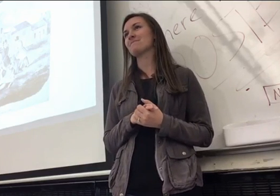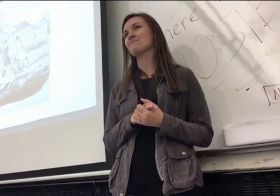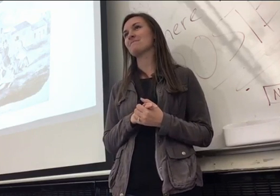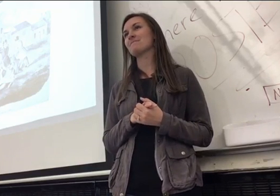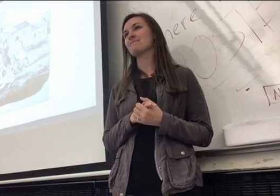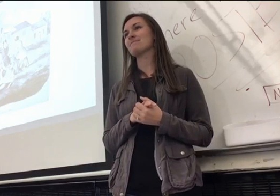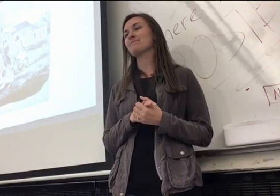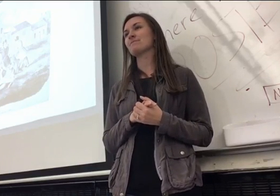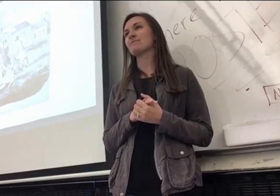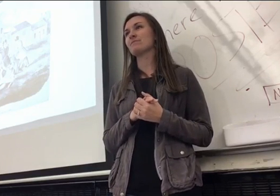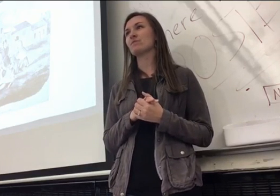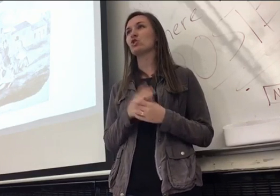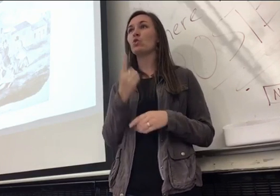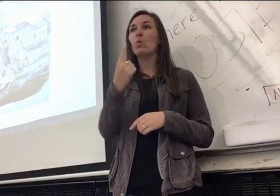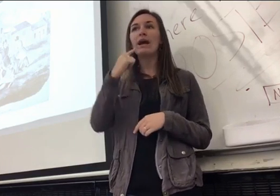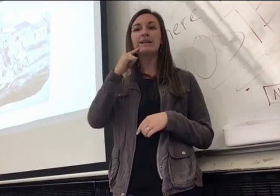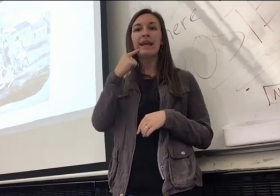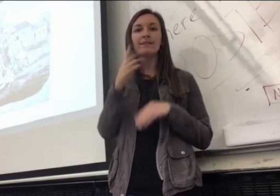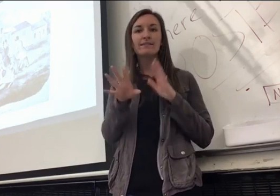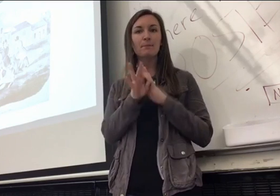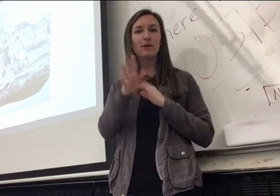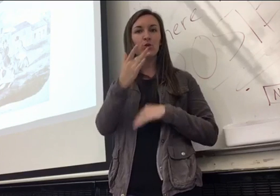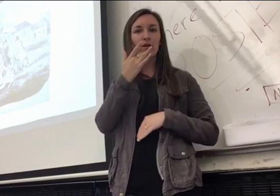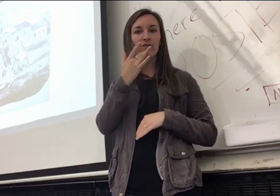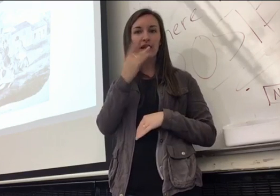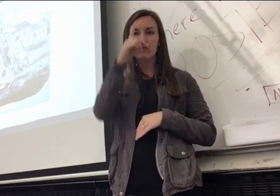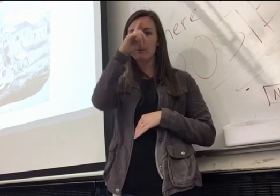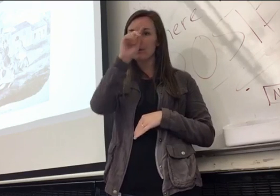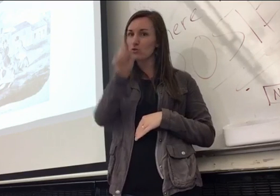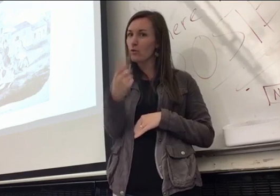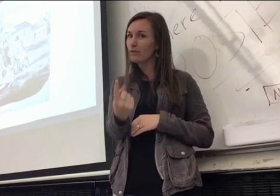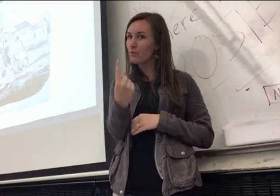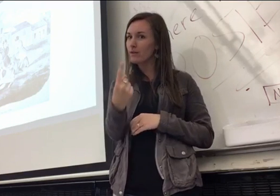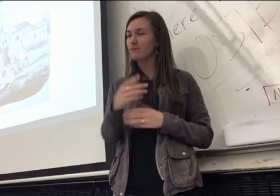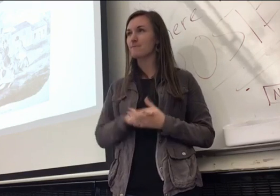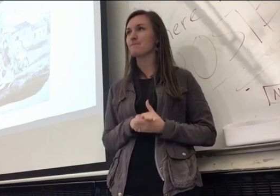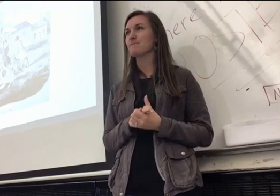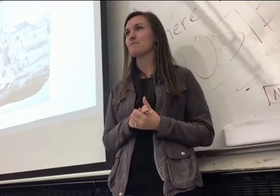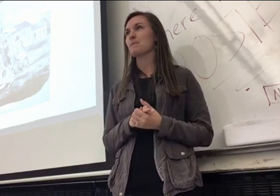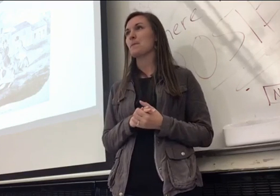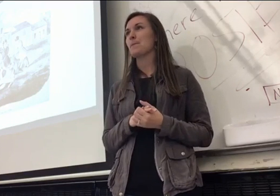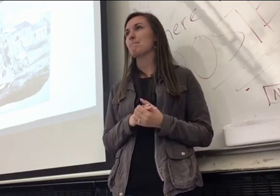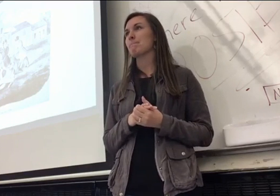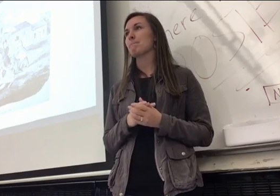1 piece of candy. Pick your favorite. This is the 1 piece you get.